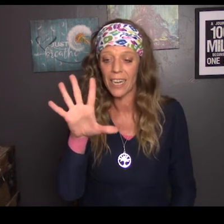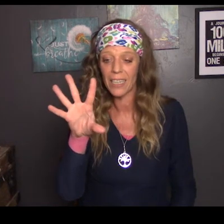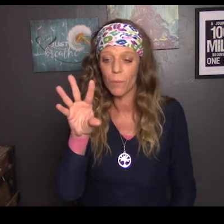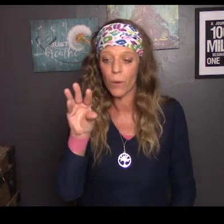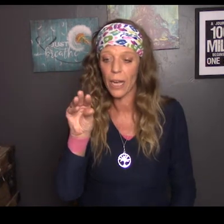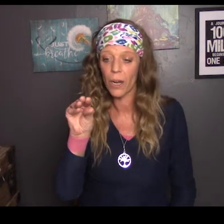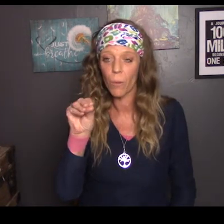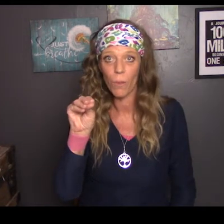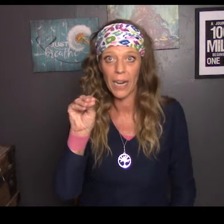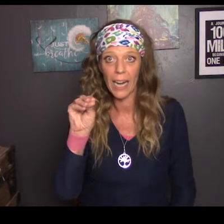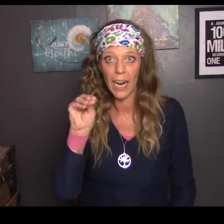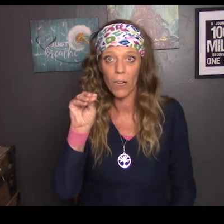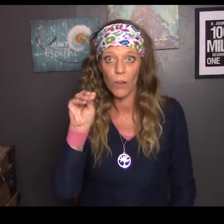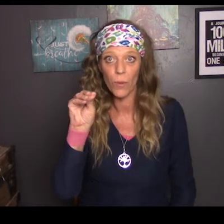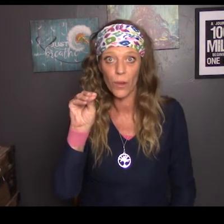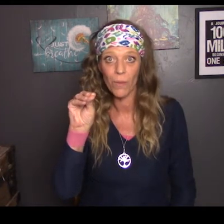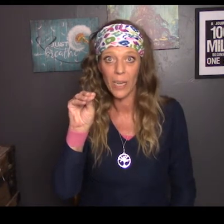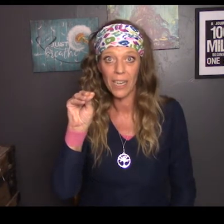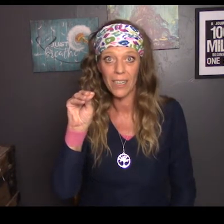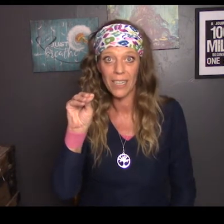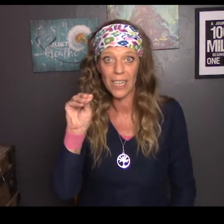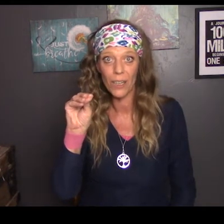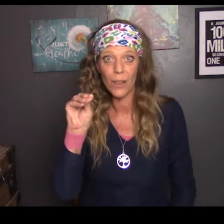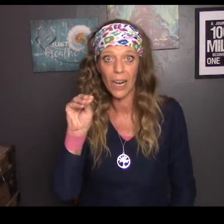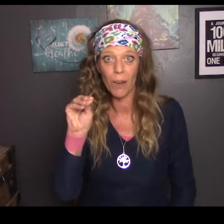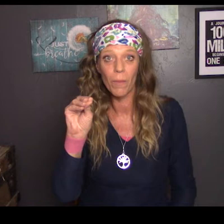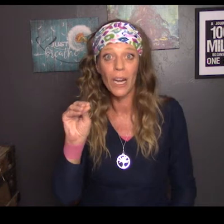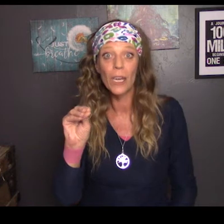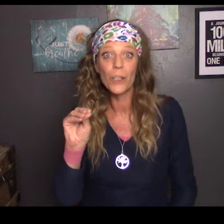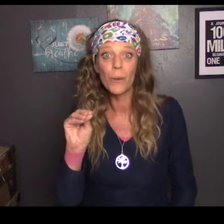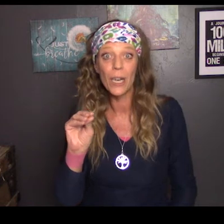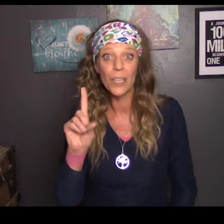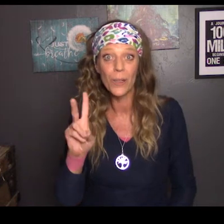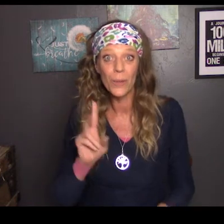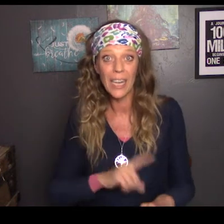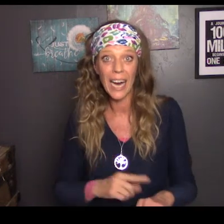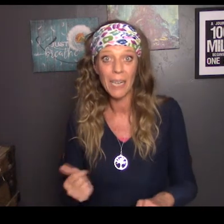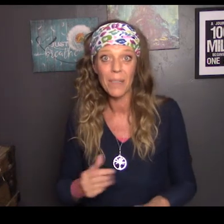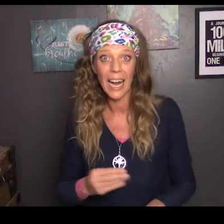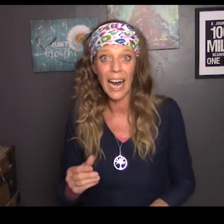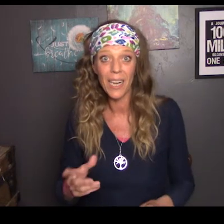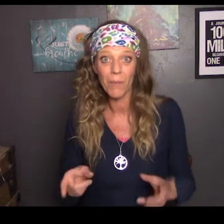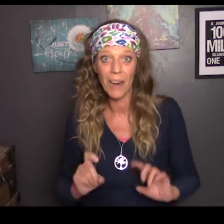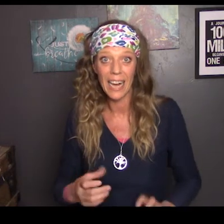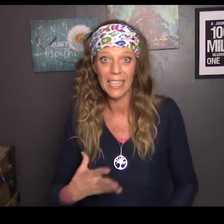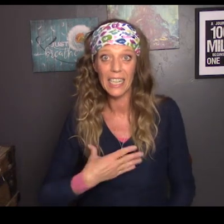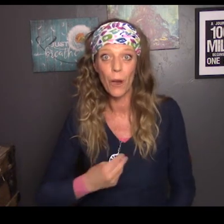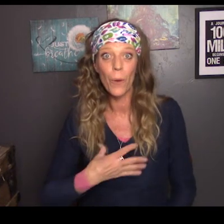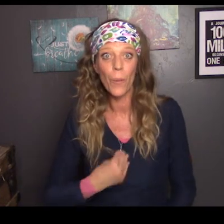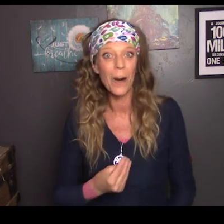chest, bring it away and close your fingers to your thumb. Do it 2 times and fast.